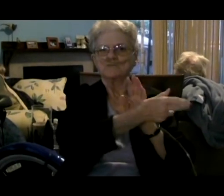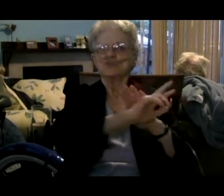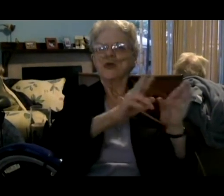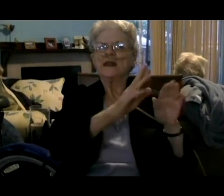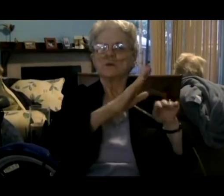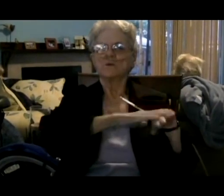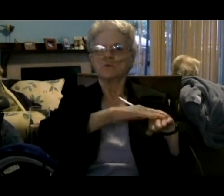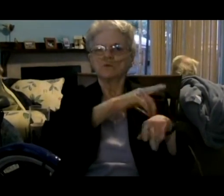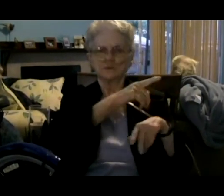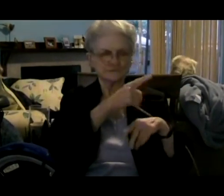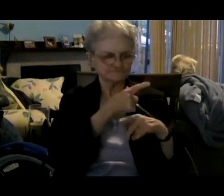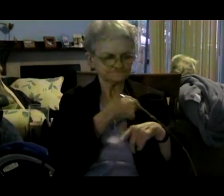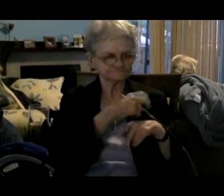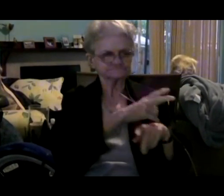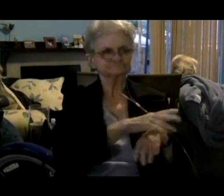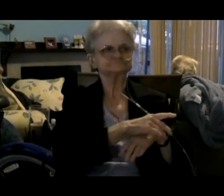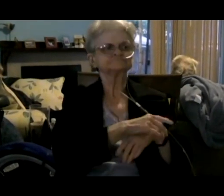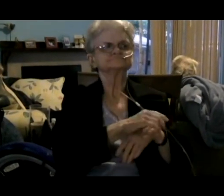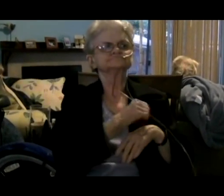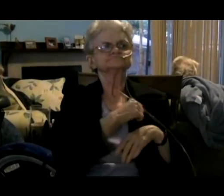And we were supposed to get on this boat.